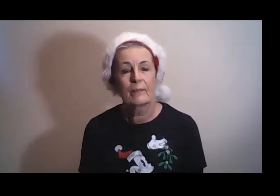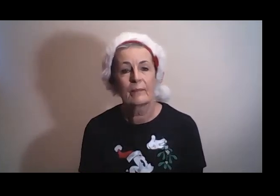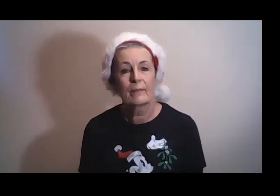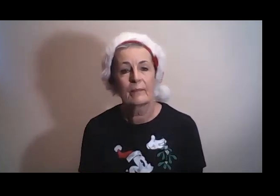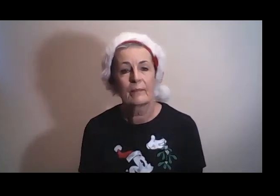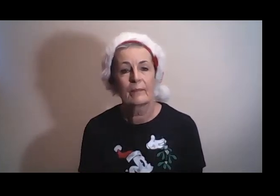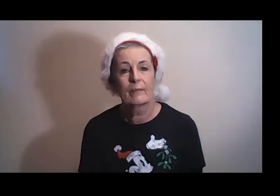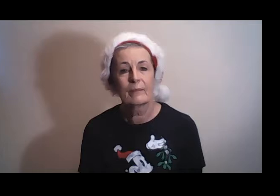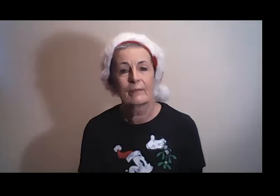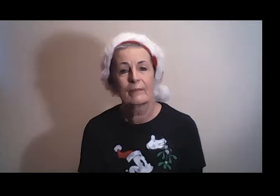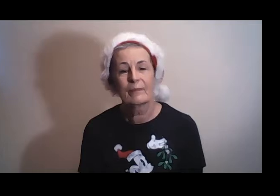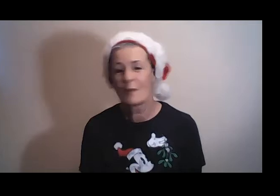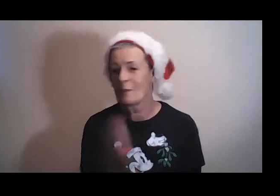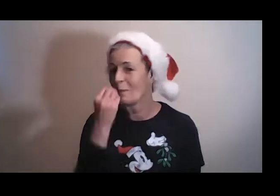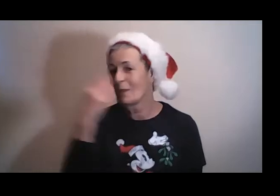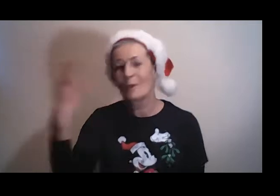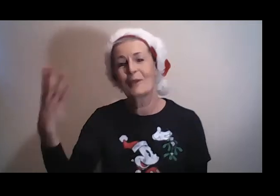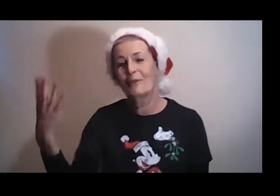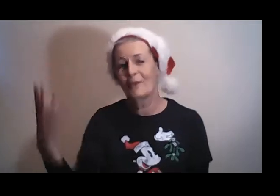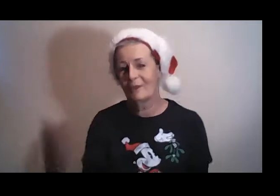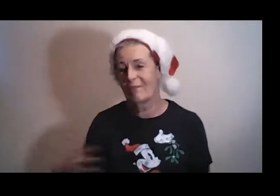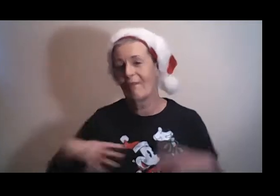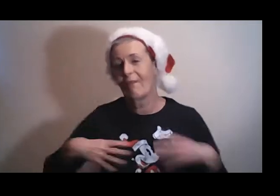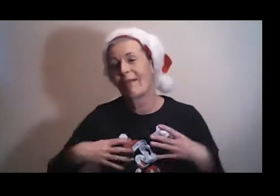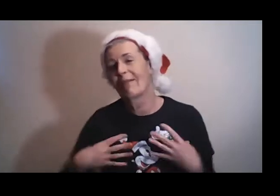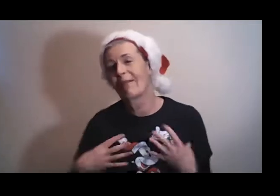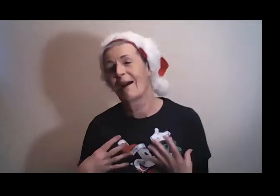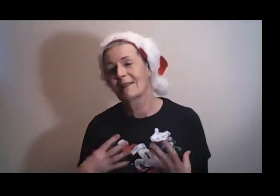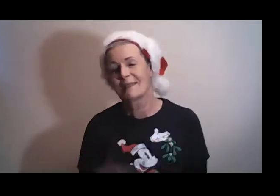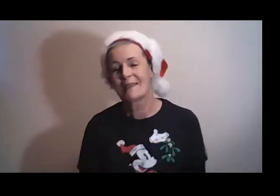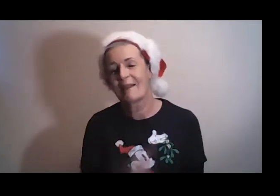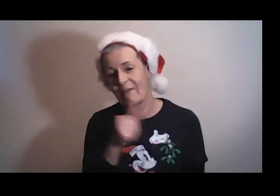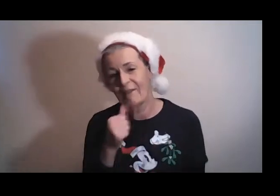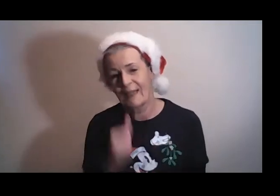This is beautiful. It's a really relaxing one to do.